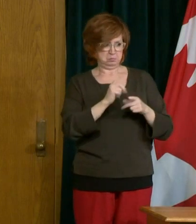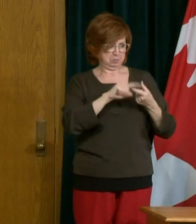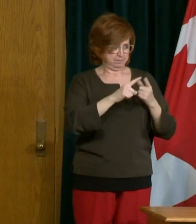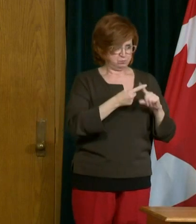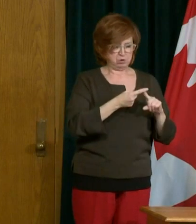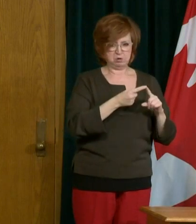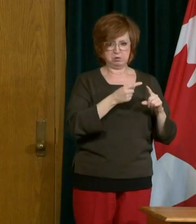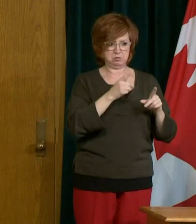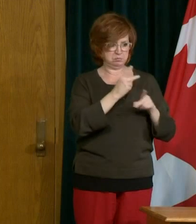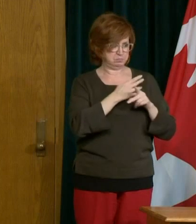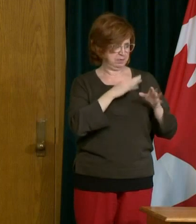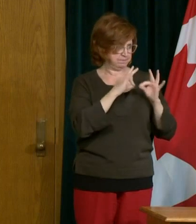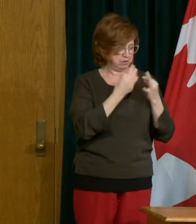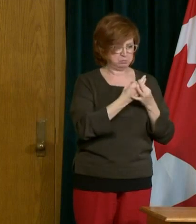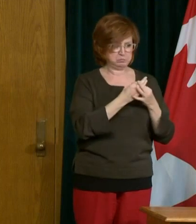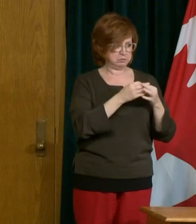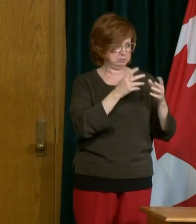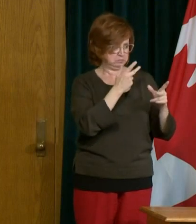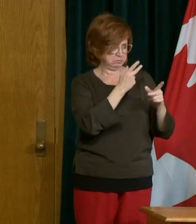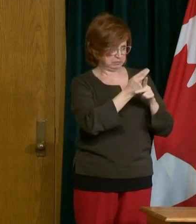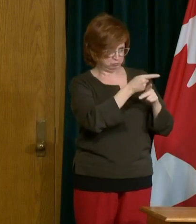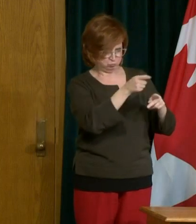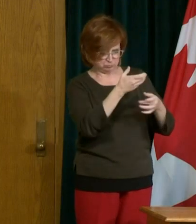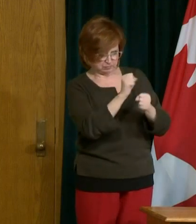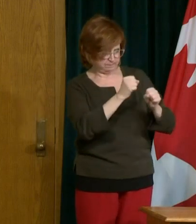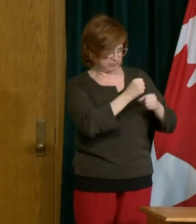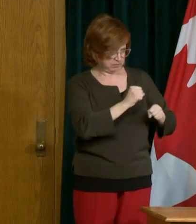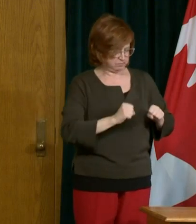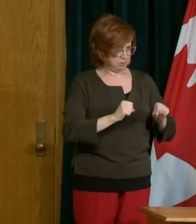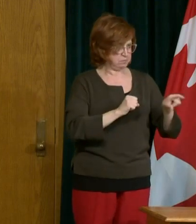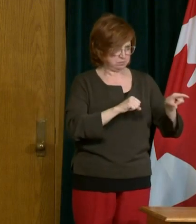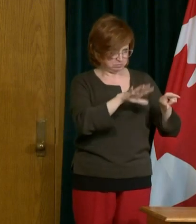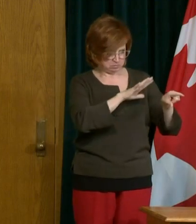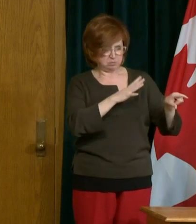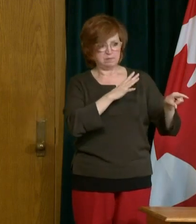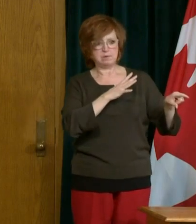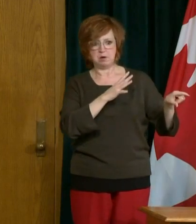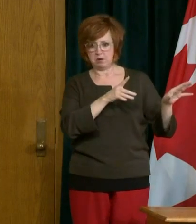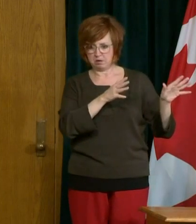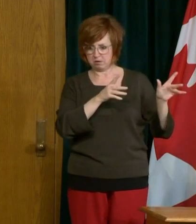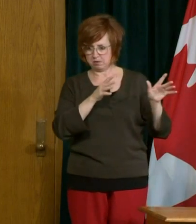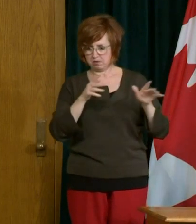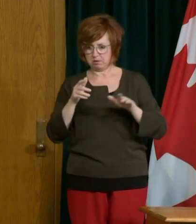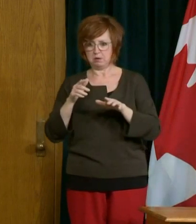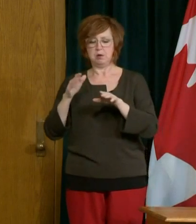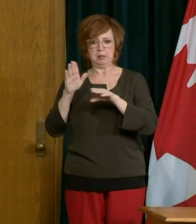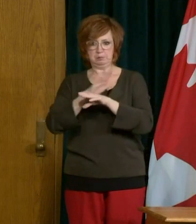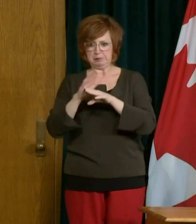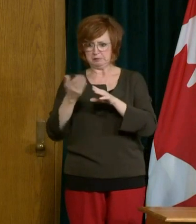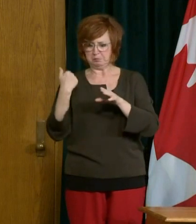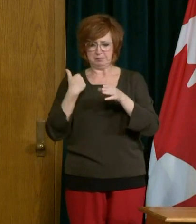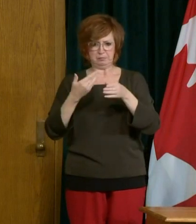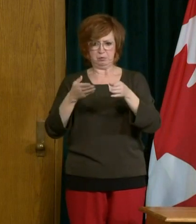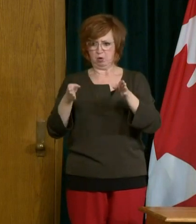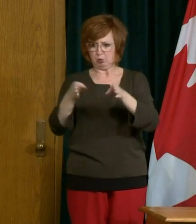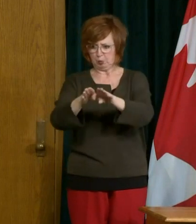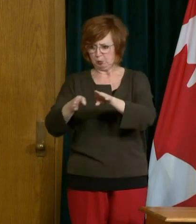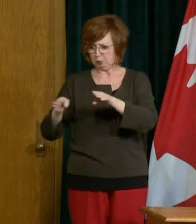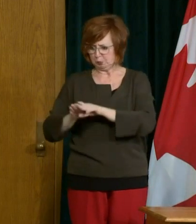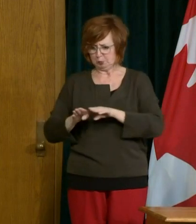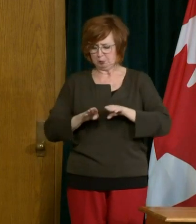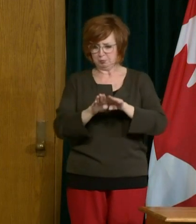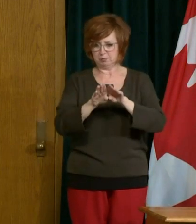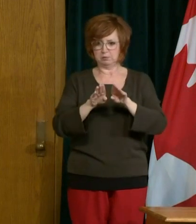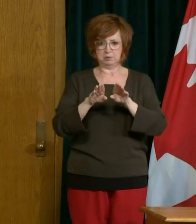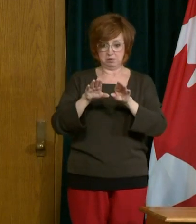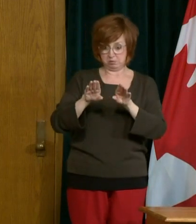reopen the businesses that have closed, so that our friends and our neighbors who have unfortunately lost their job can start going back